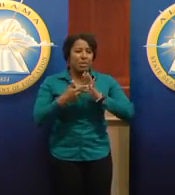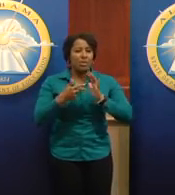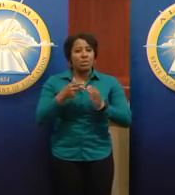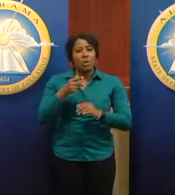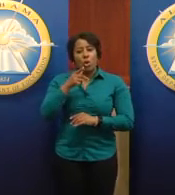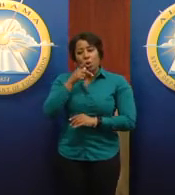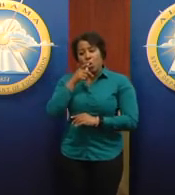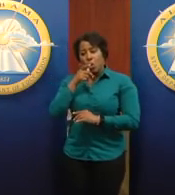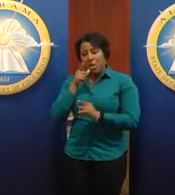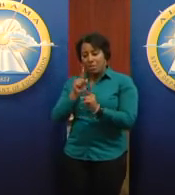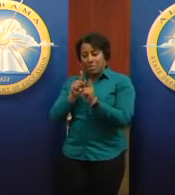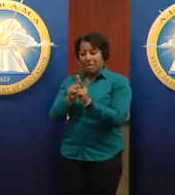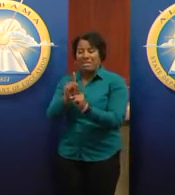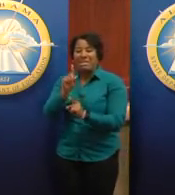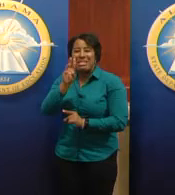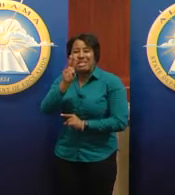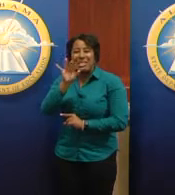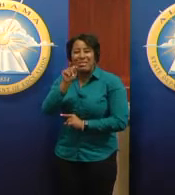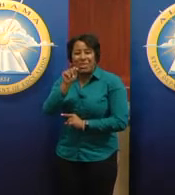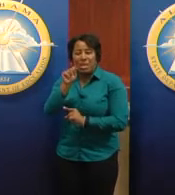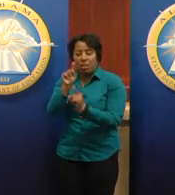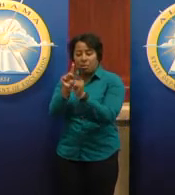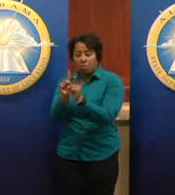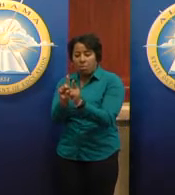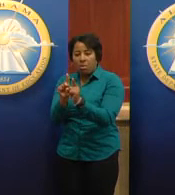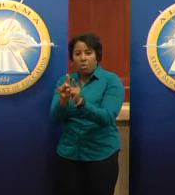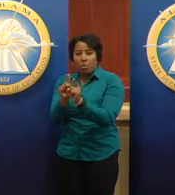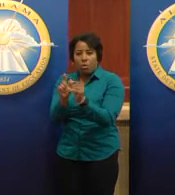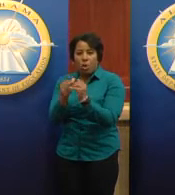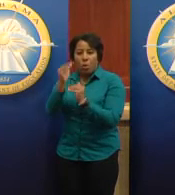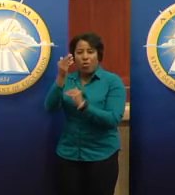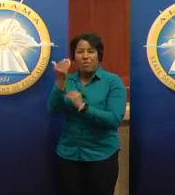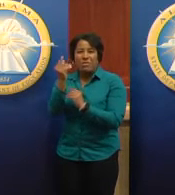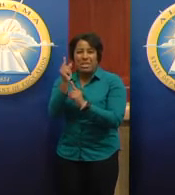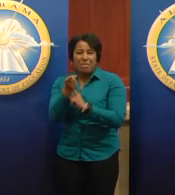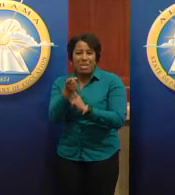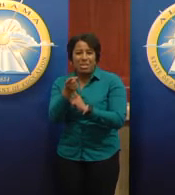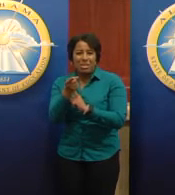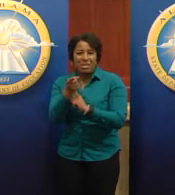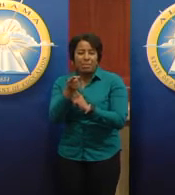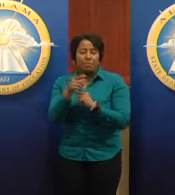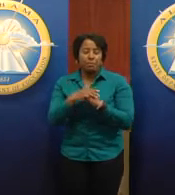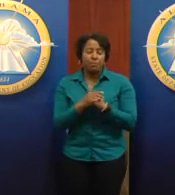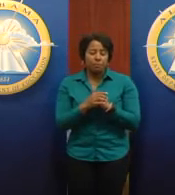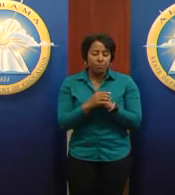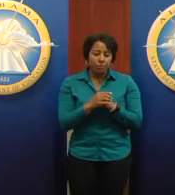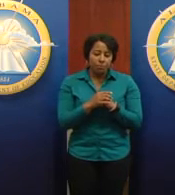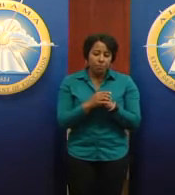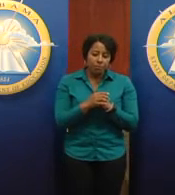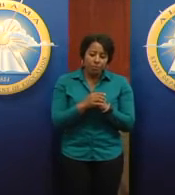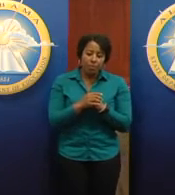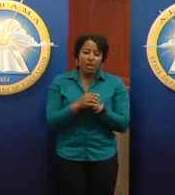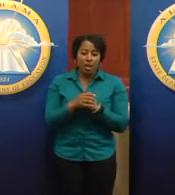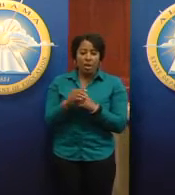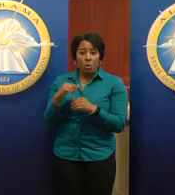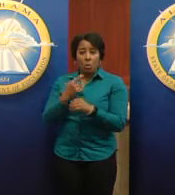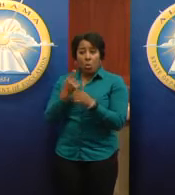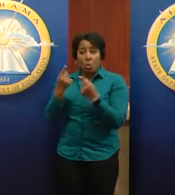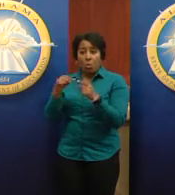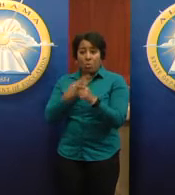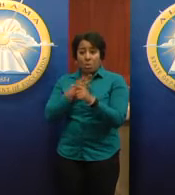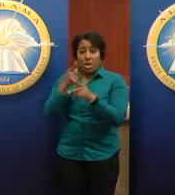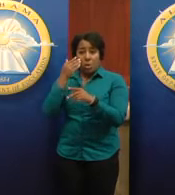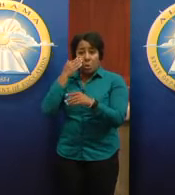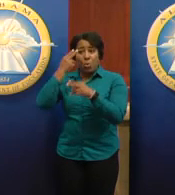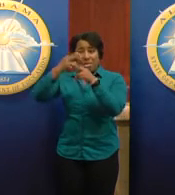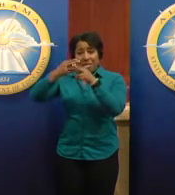within 6 feet for 15 minutes or more of this person that is known to be infected. And then we reach out to those people to make sure